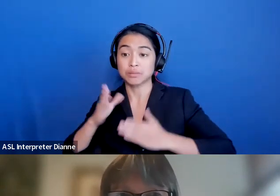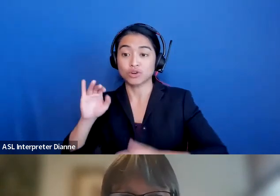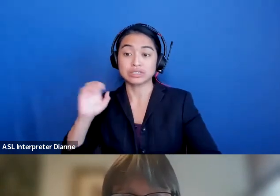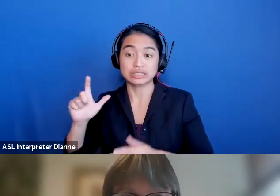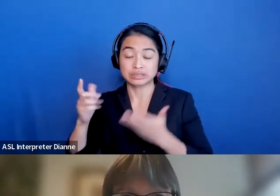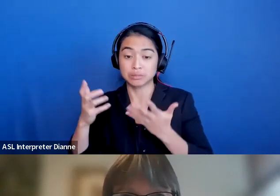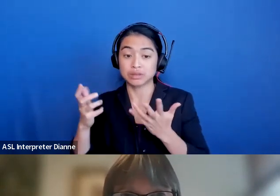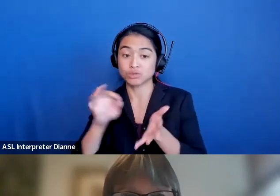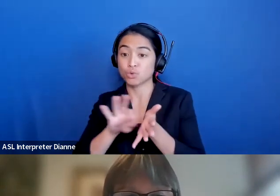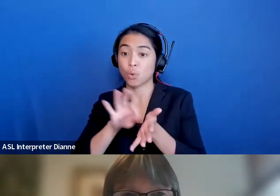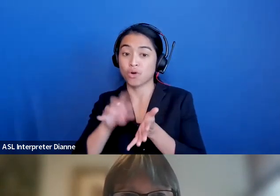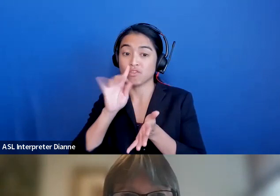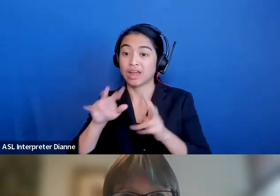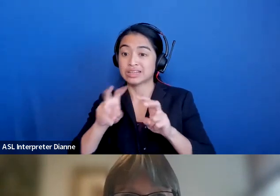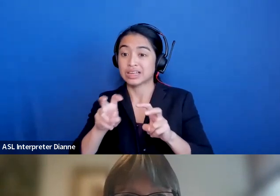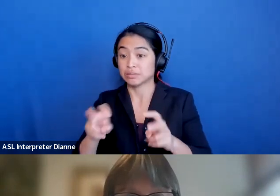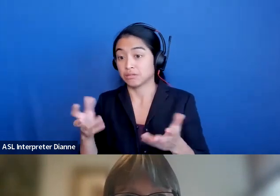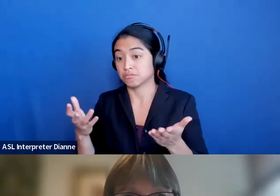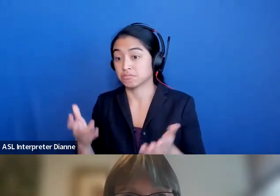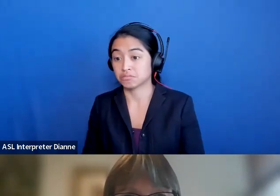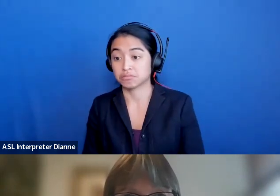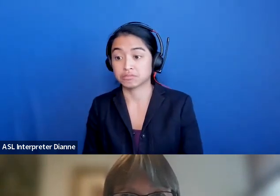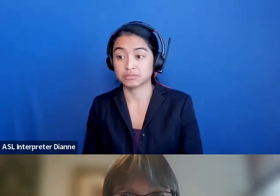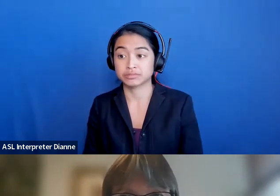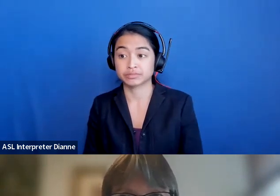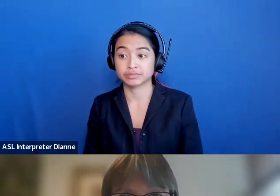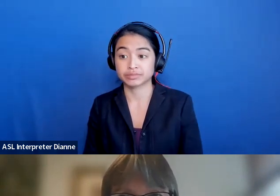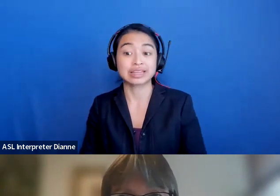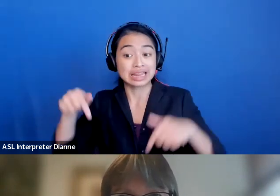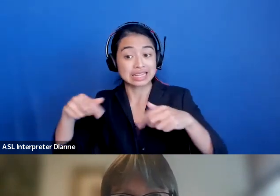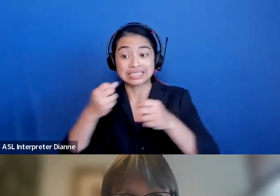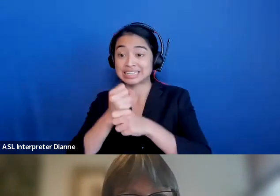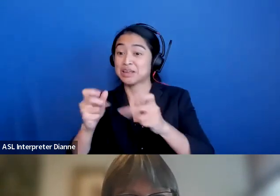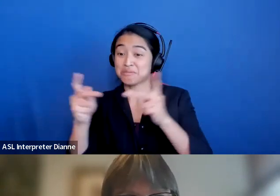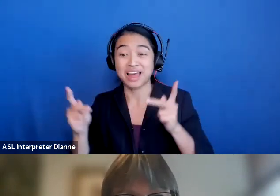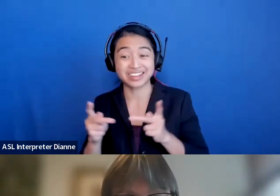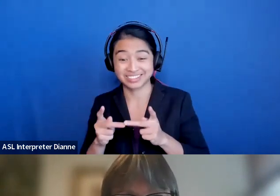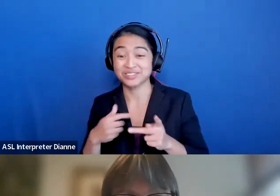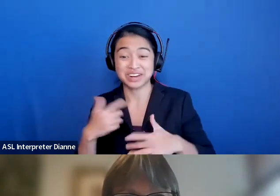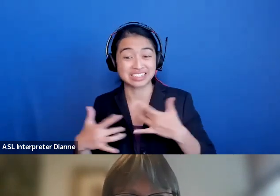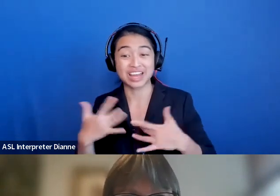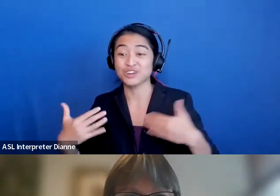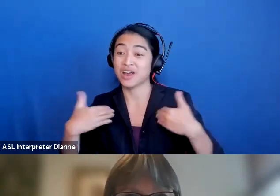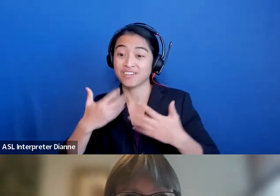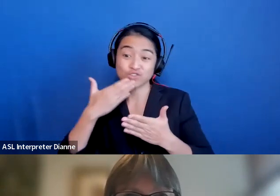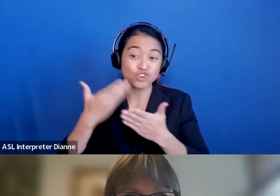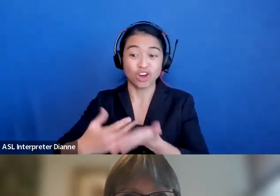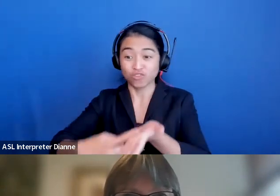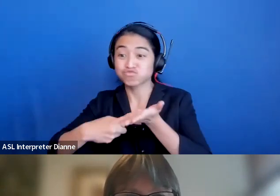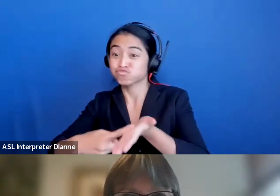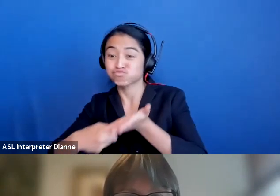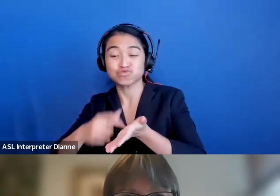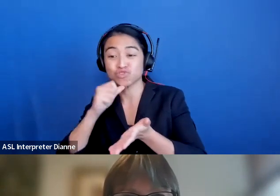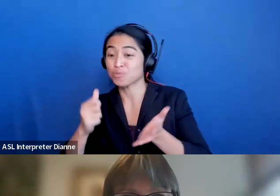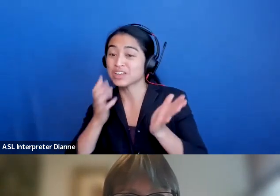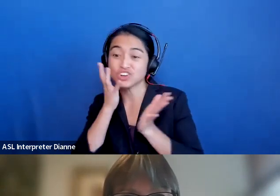score on this assessment? It's a safe place, folks. We're excited to have a rich dialogue. So don't be afraid, don't